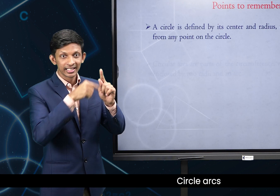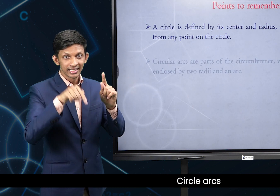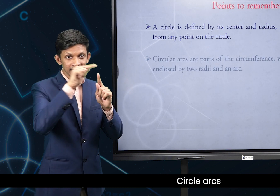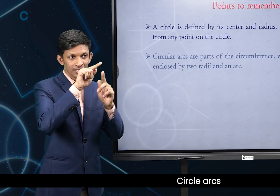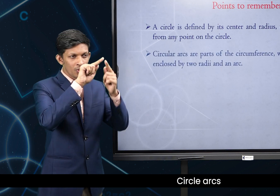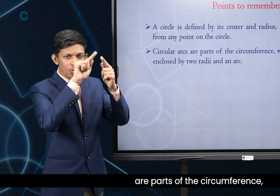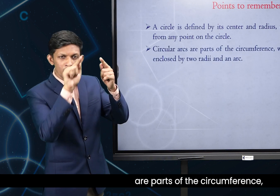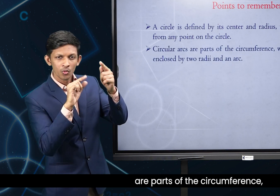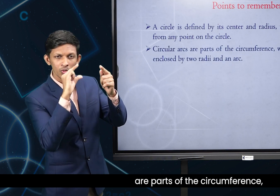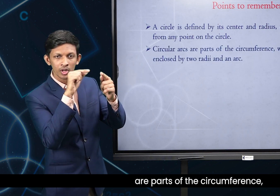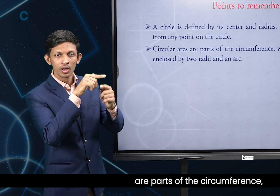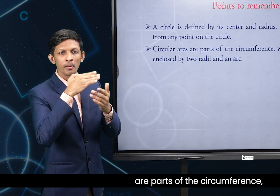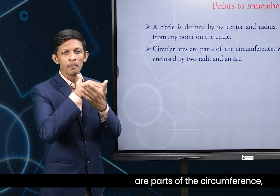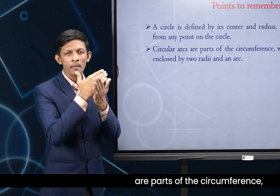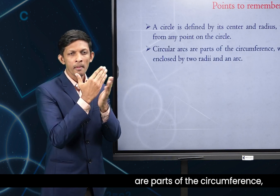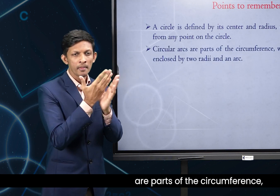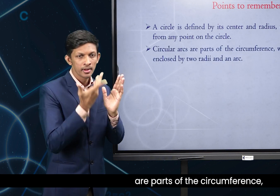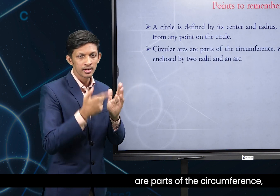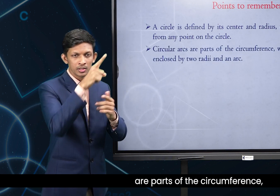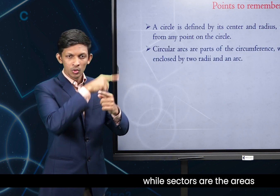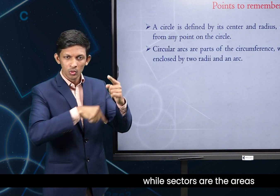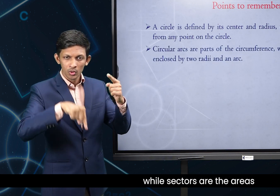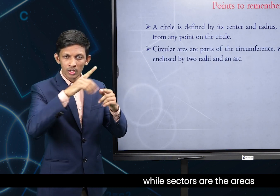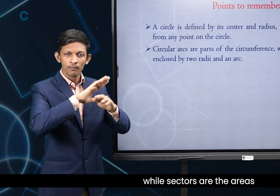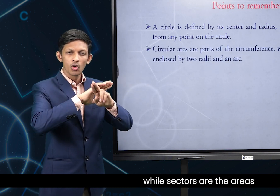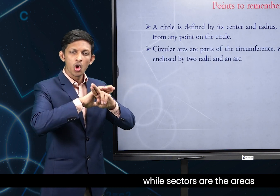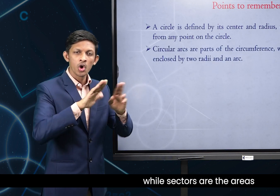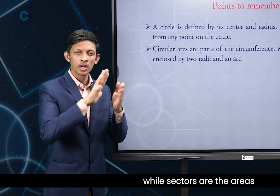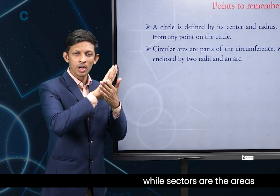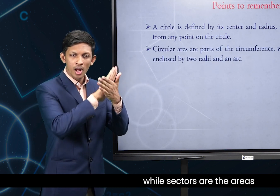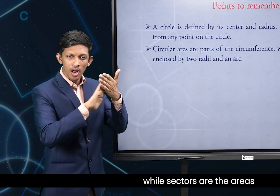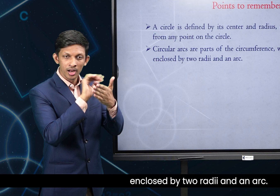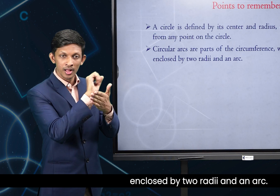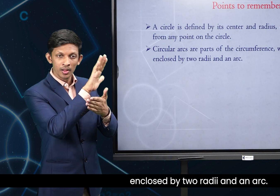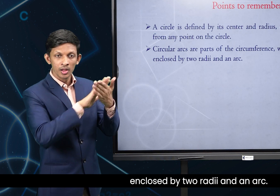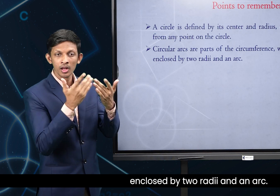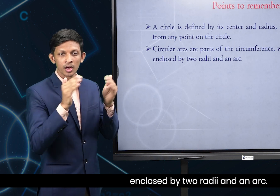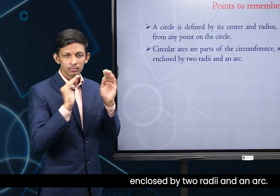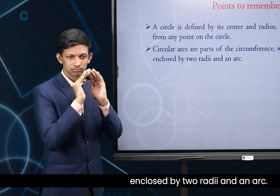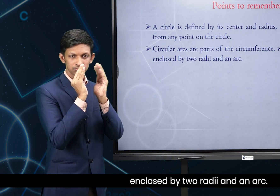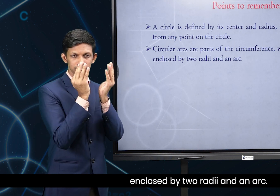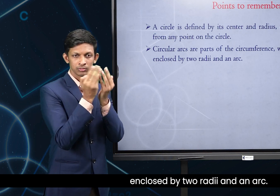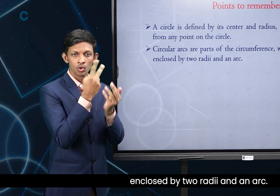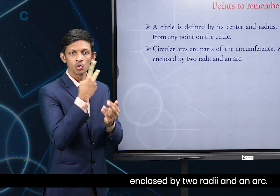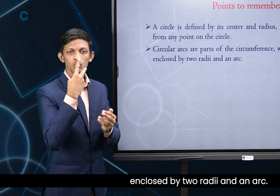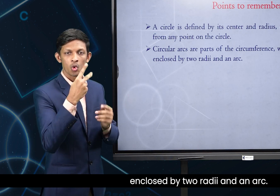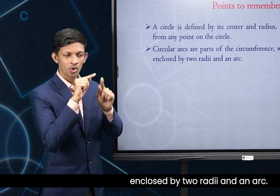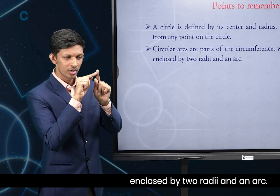Circular arcs are parts of the circumference, while sectors are the areas enclosed by two radii and an arc.